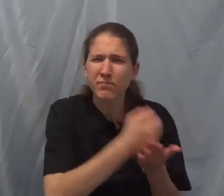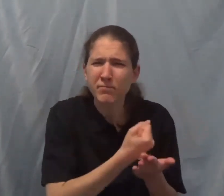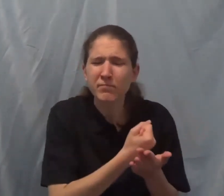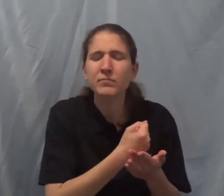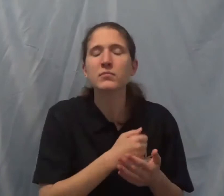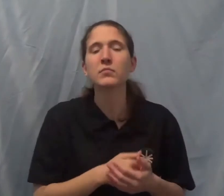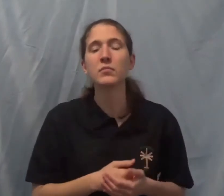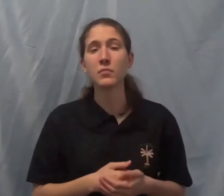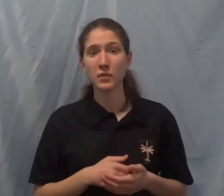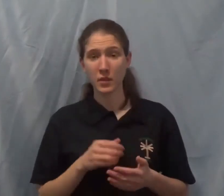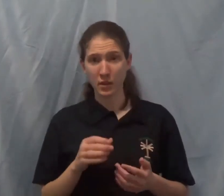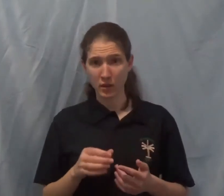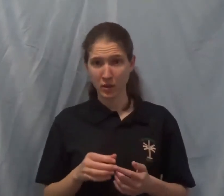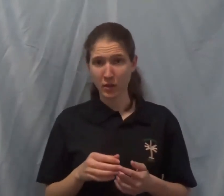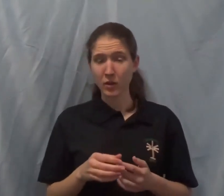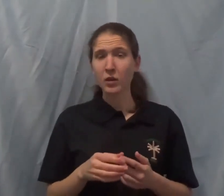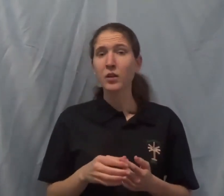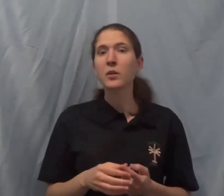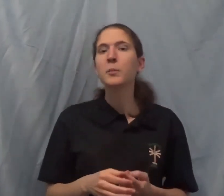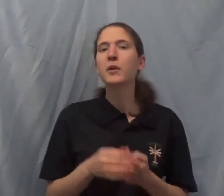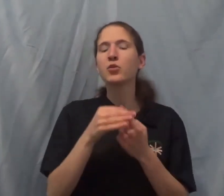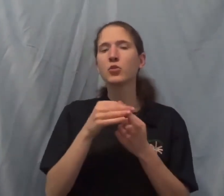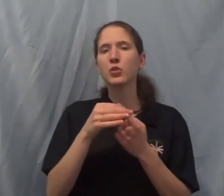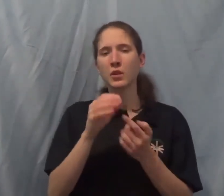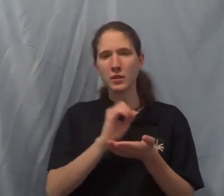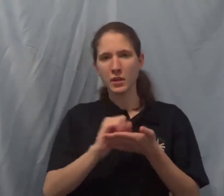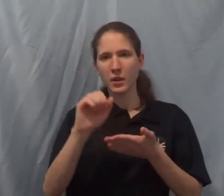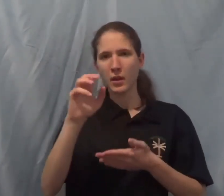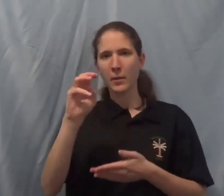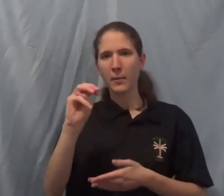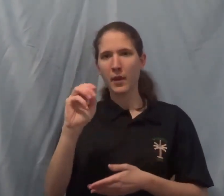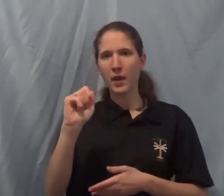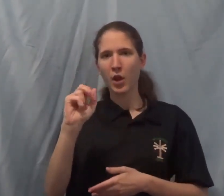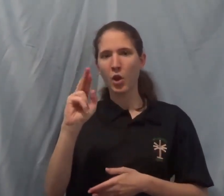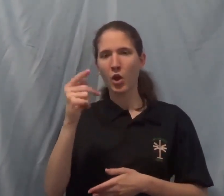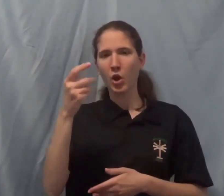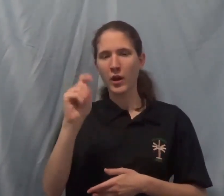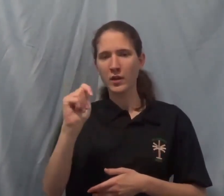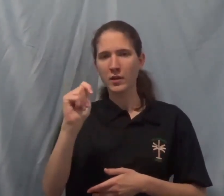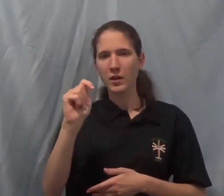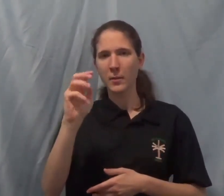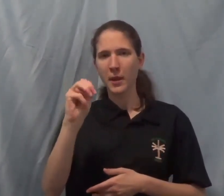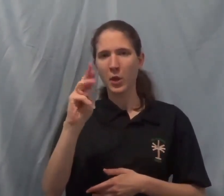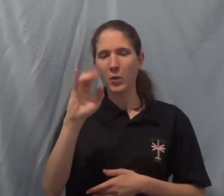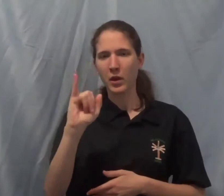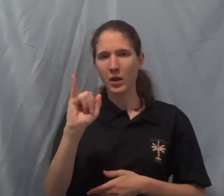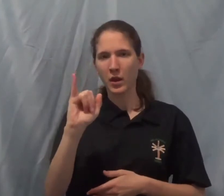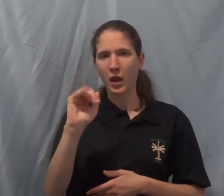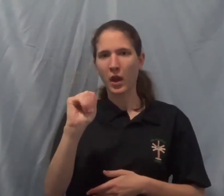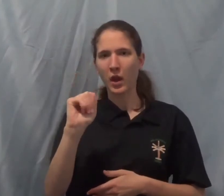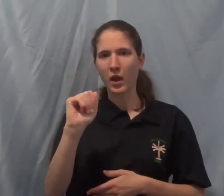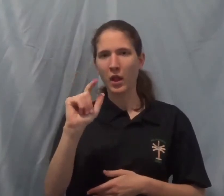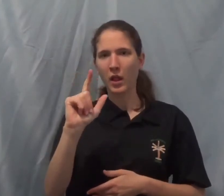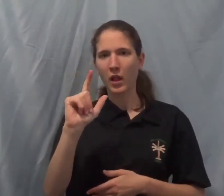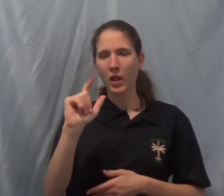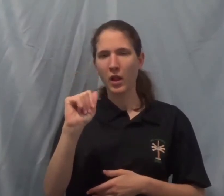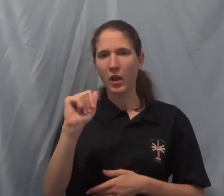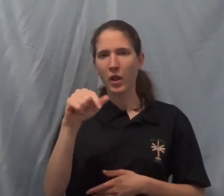Sacred Heart. And what's that devotion all about? Our God is a God of mercy. Our God revels in forgiving us.